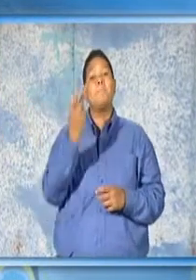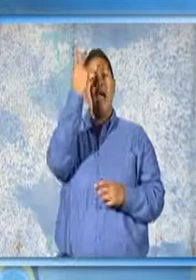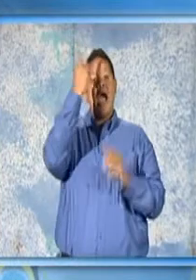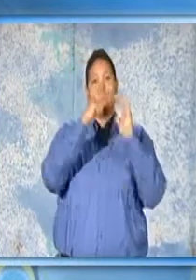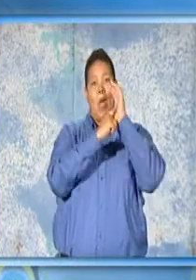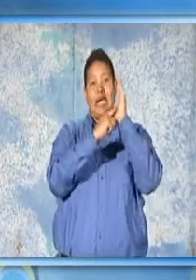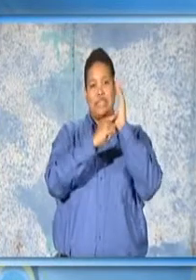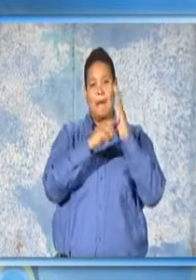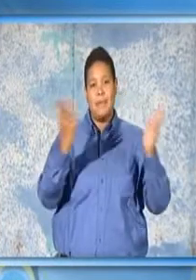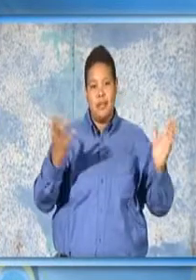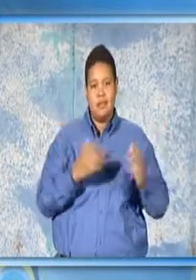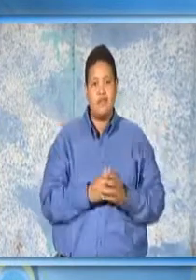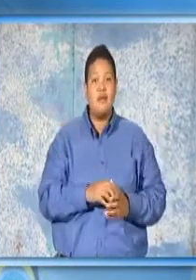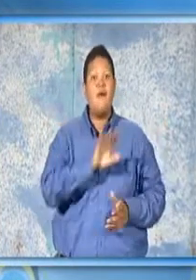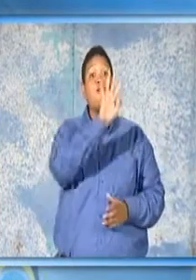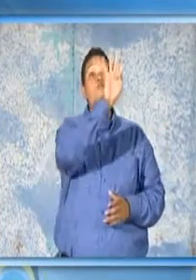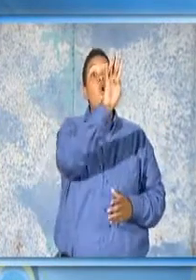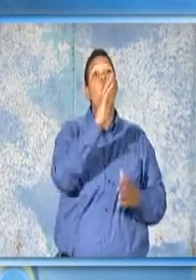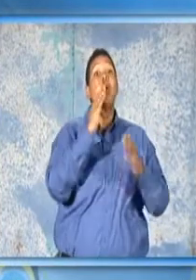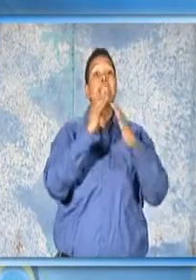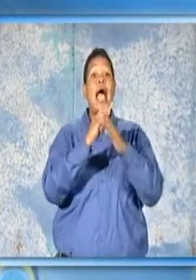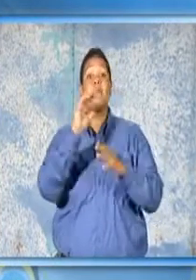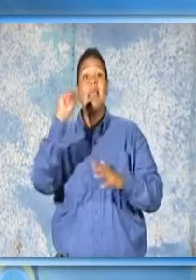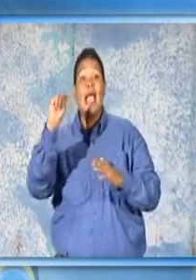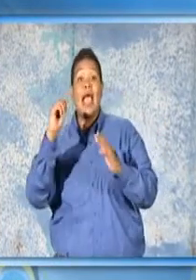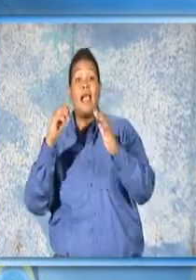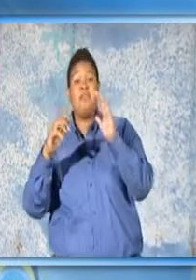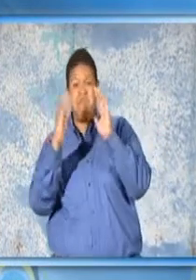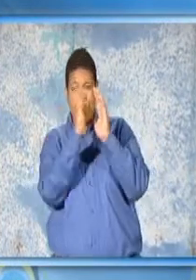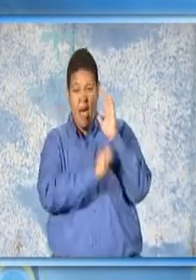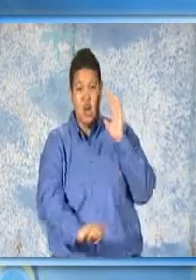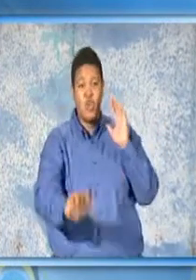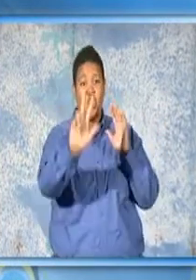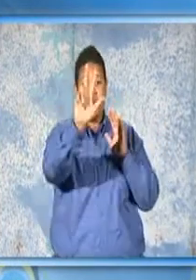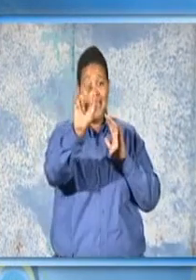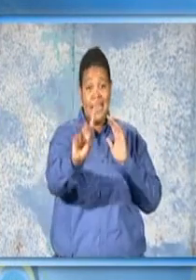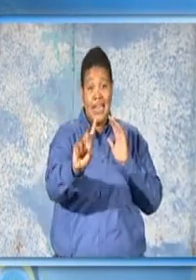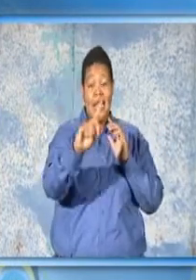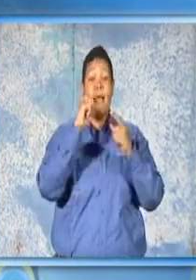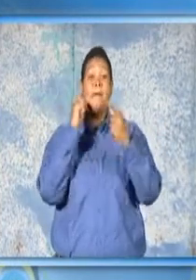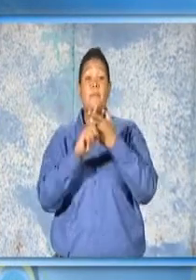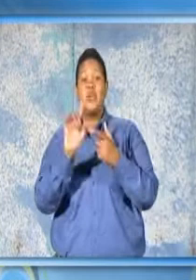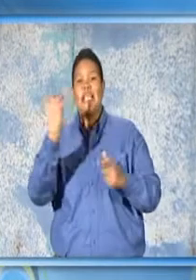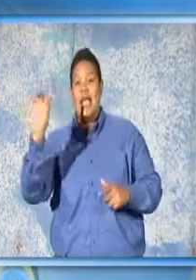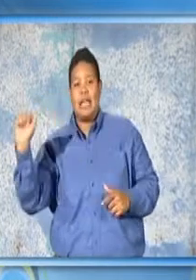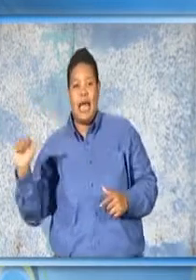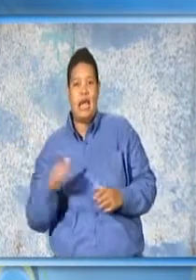example. 4 times a minus 3d plus 8a.